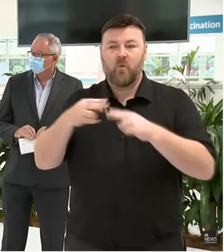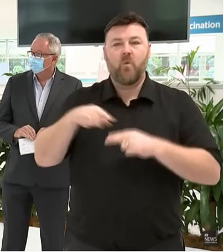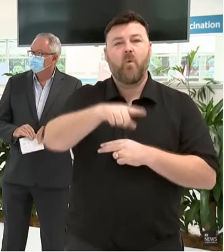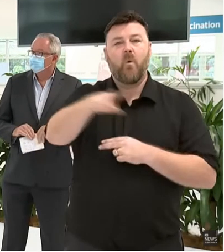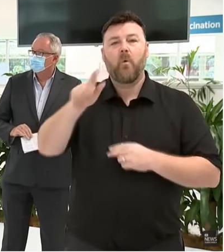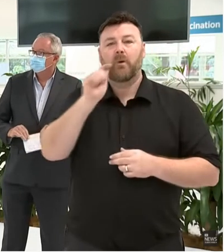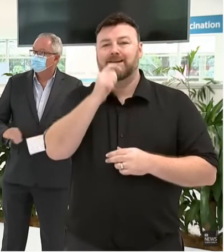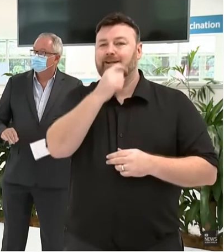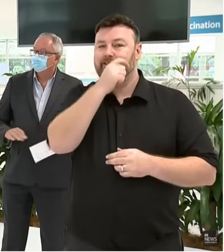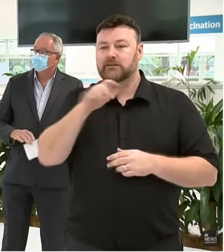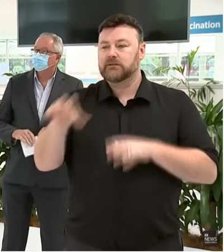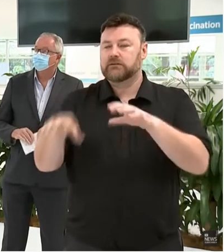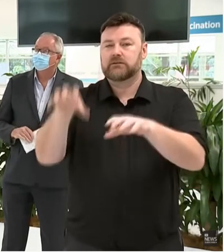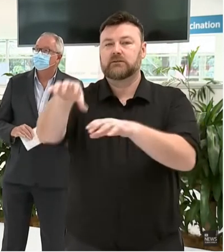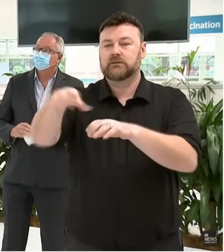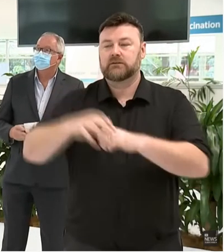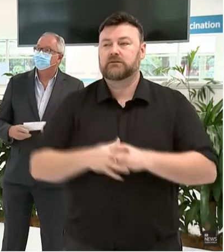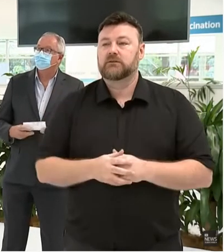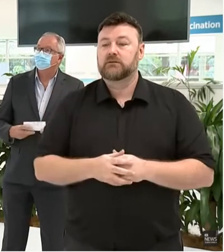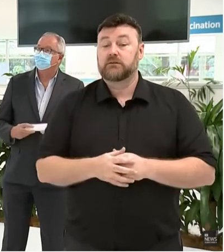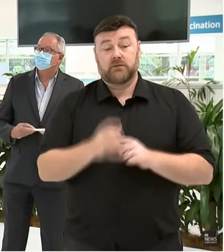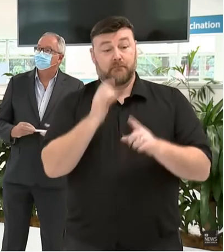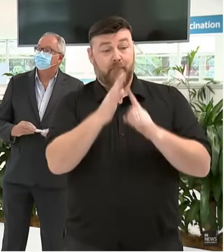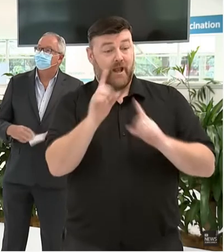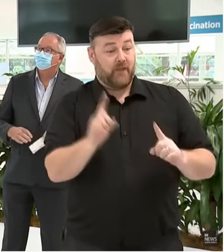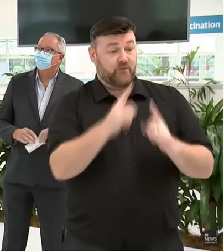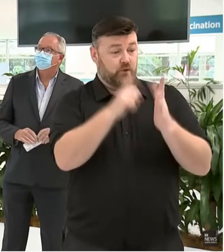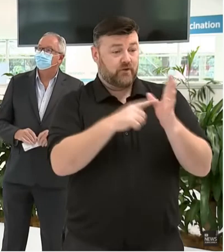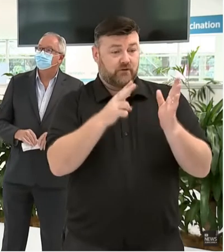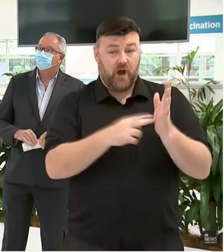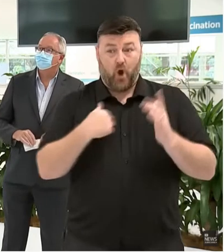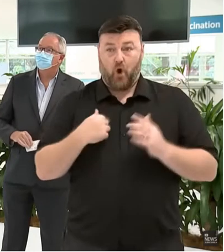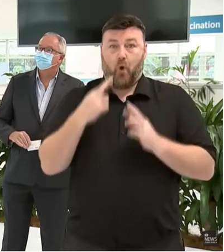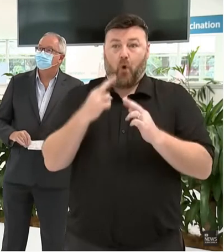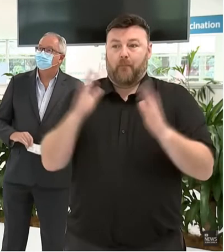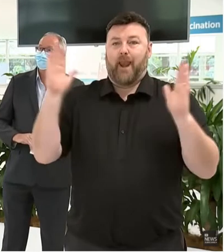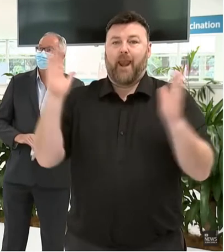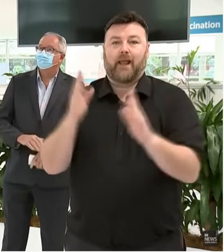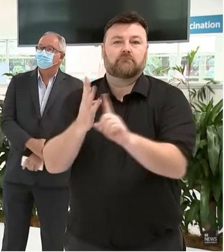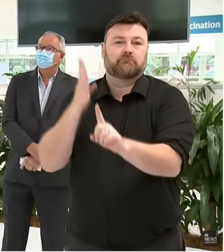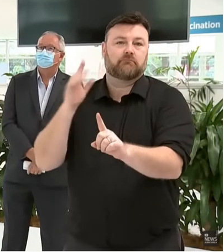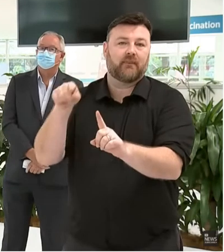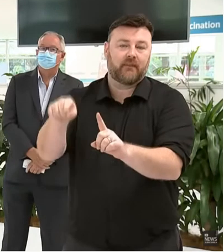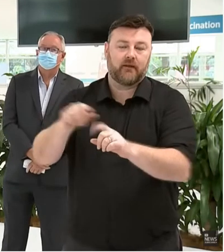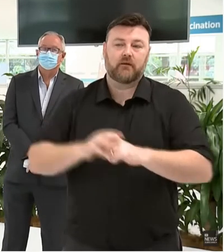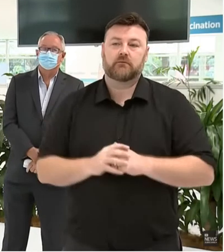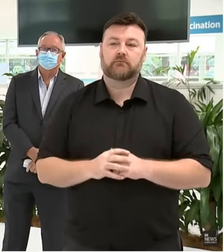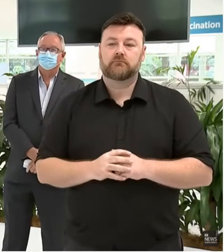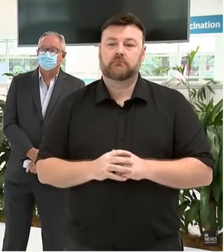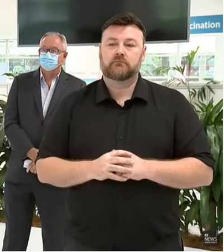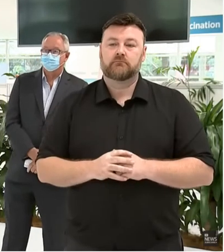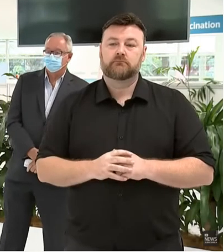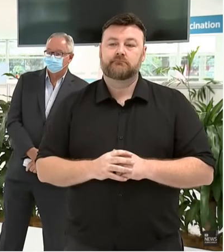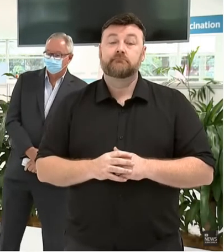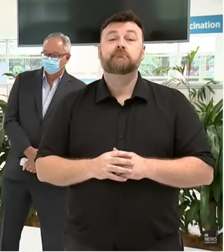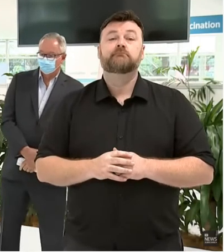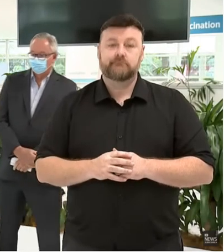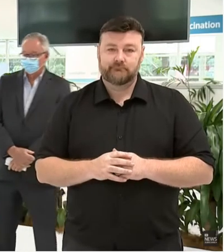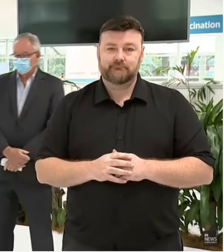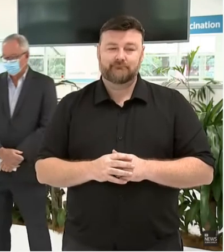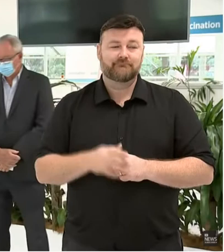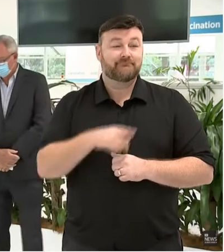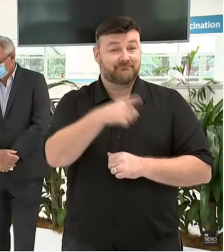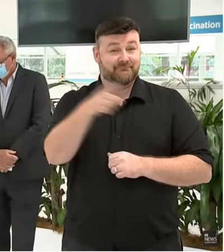to ease as we head past 1 January, but still we're going to go through a challenging time. I want to thank everybody for the patience that they are